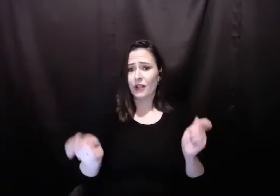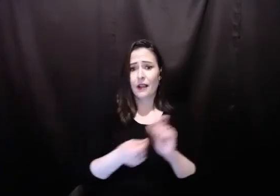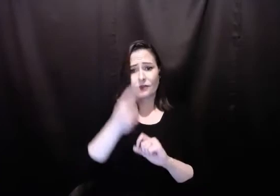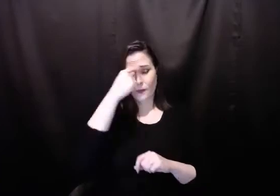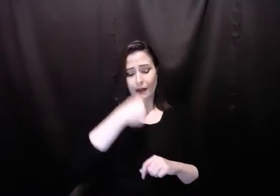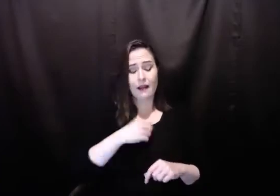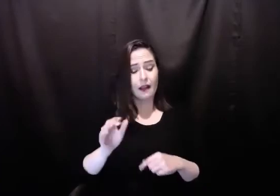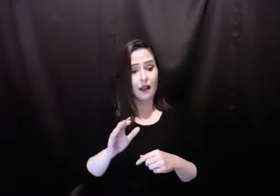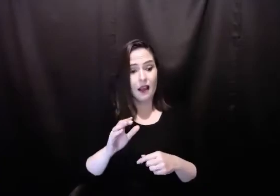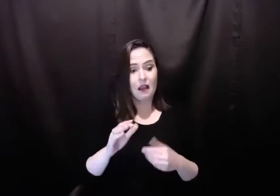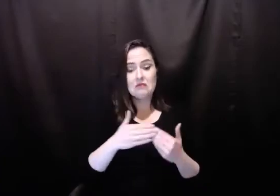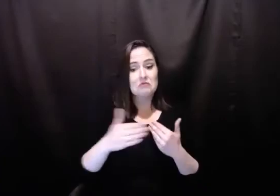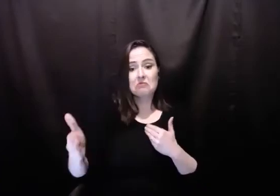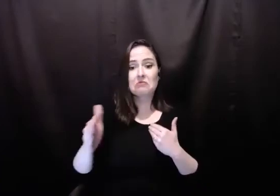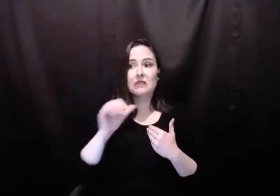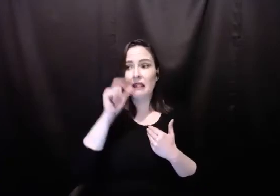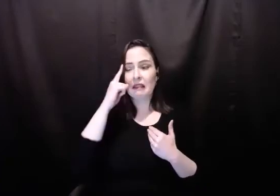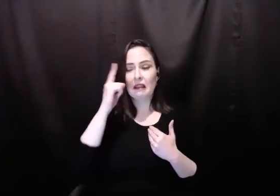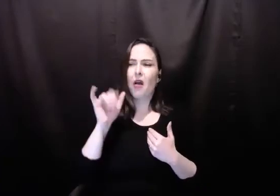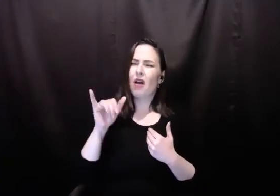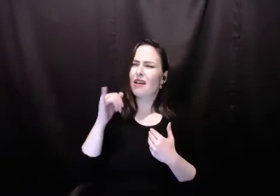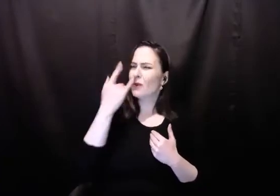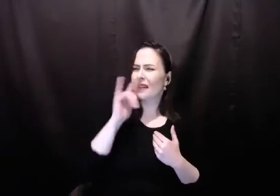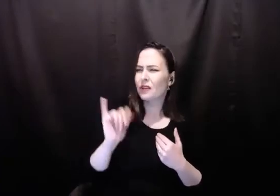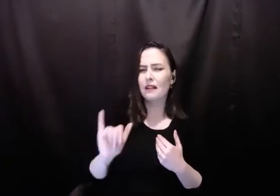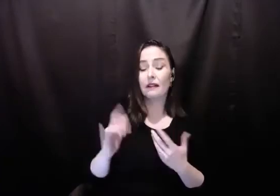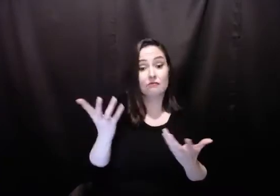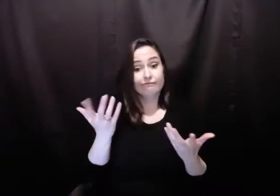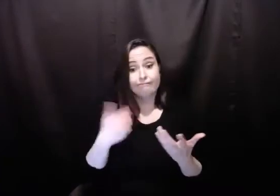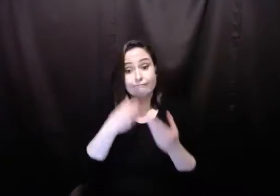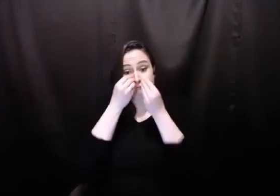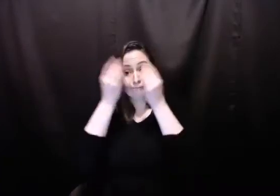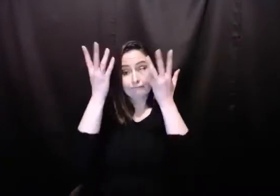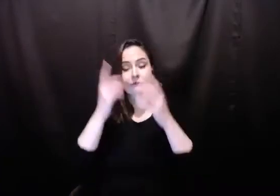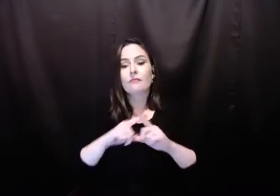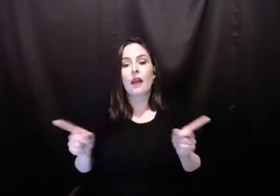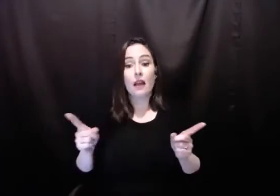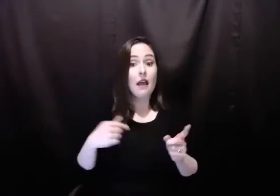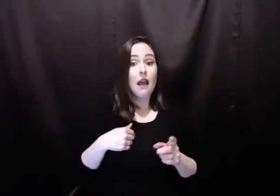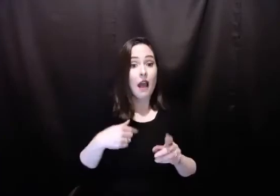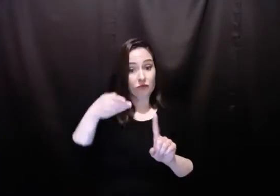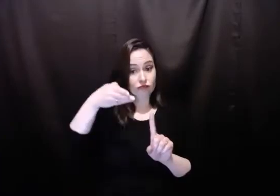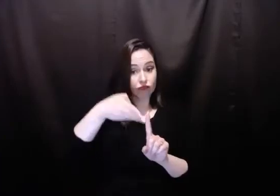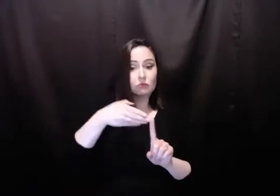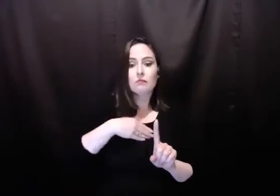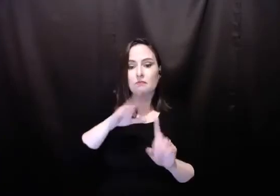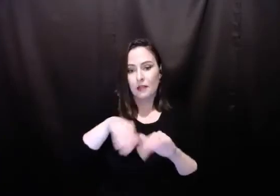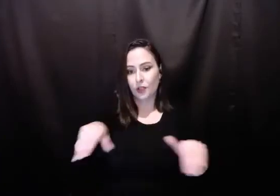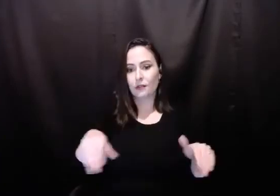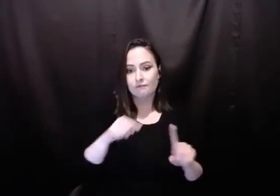my child. What I cared about is that he was getting to where he needed to get and that I wasn't somehow interfering with